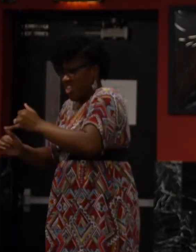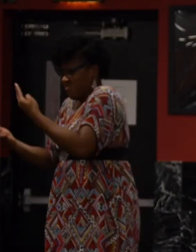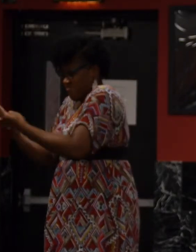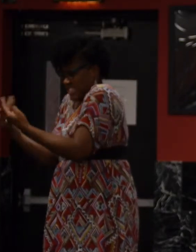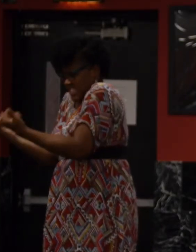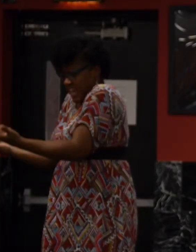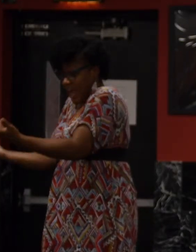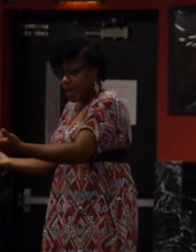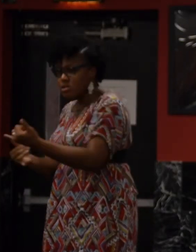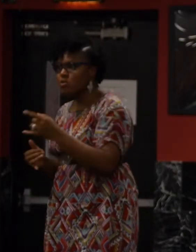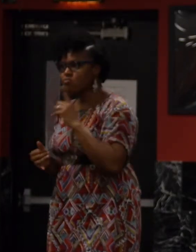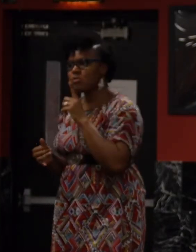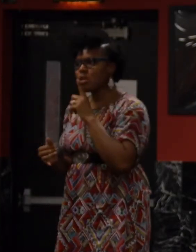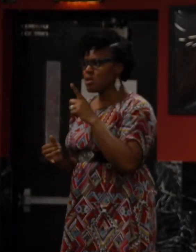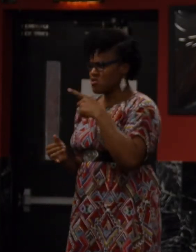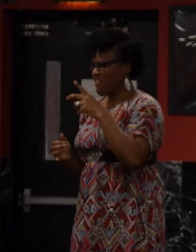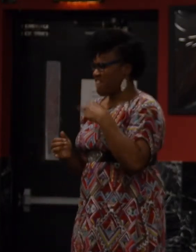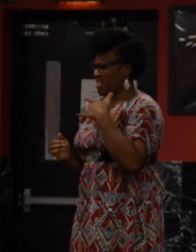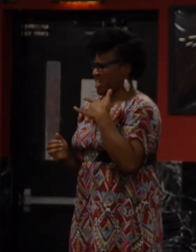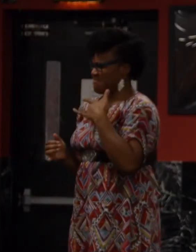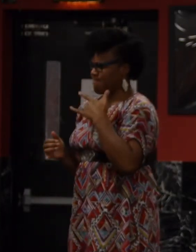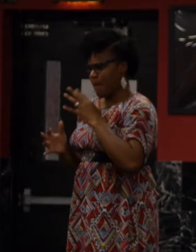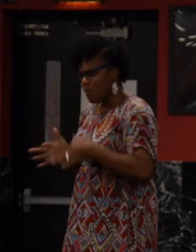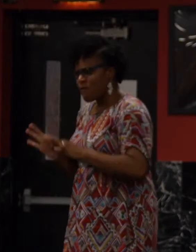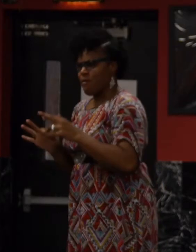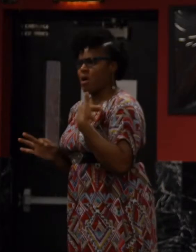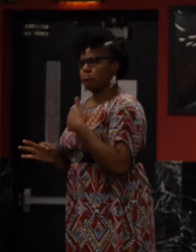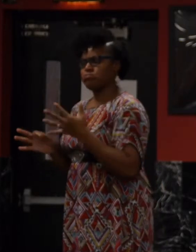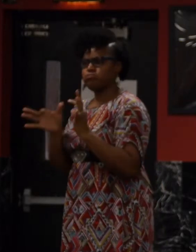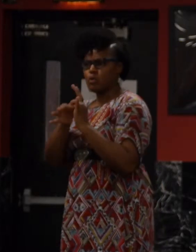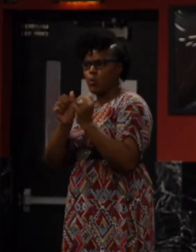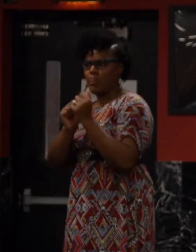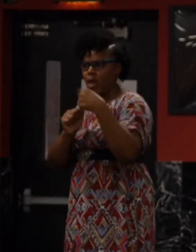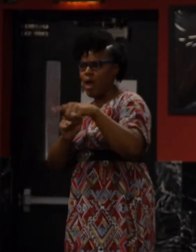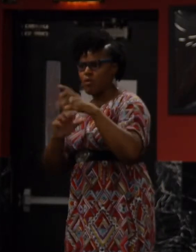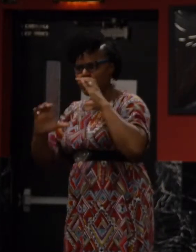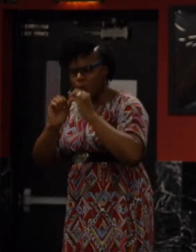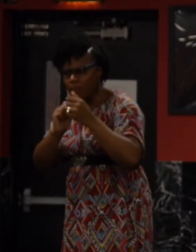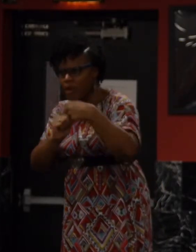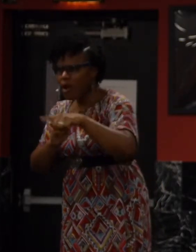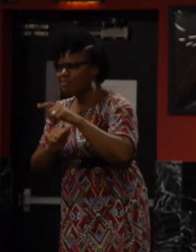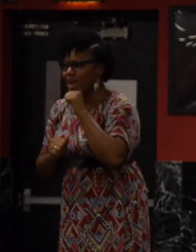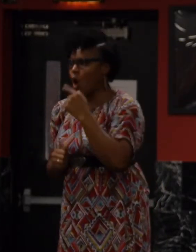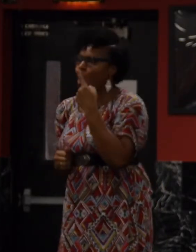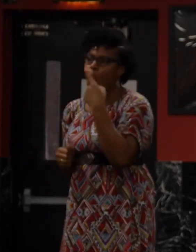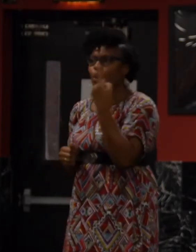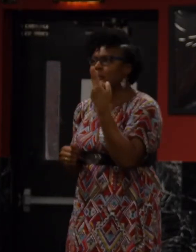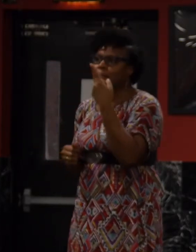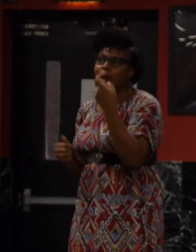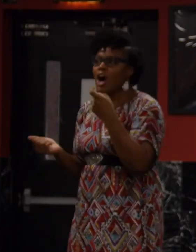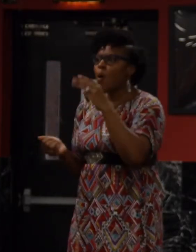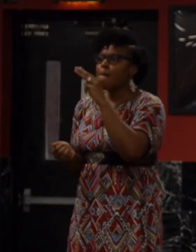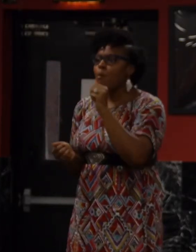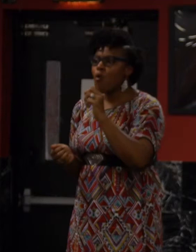it's incumbent upon us to be in communication with them, not just out of a sense of morality, although certainly morally it is